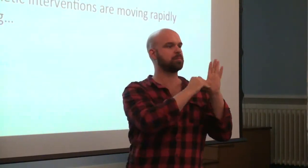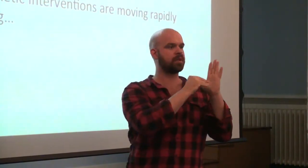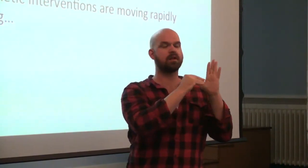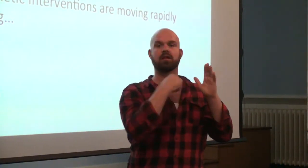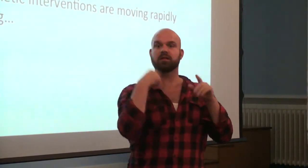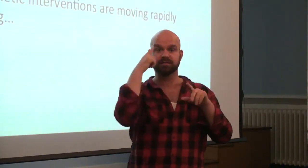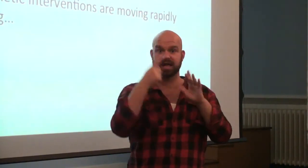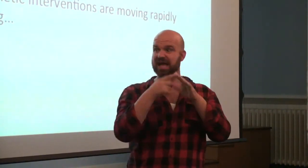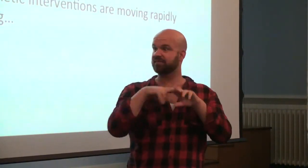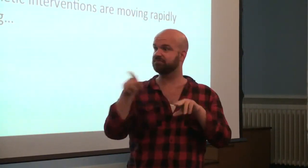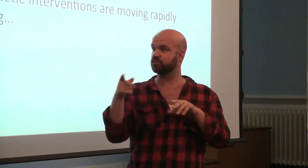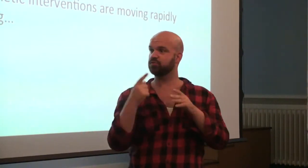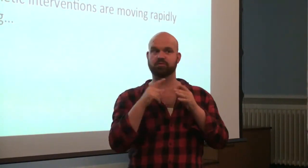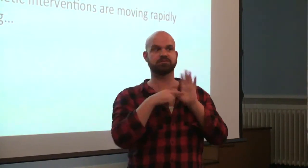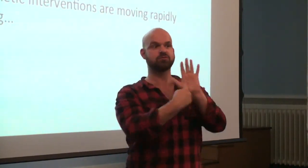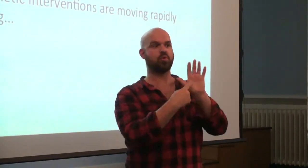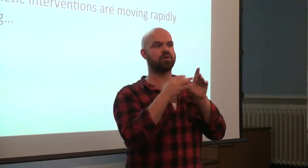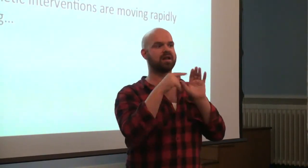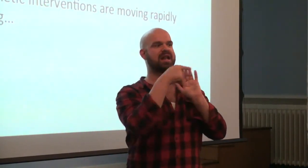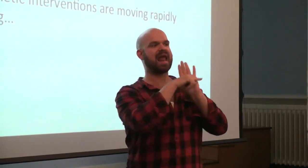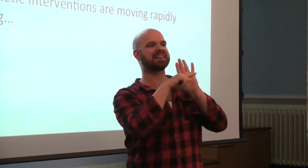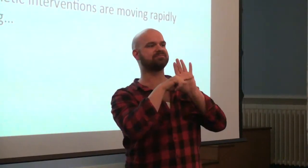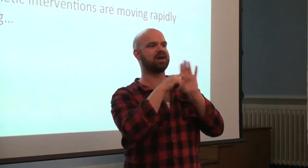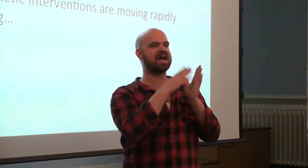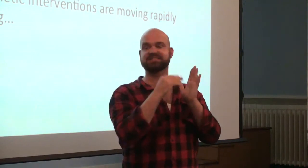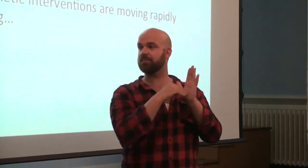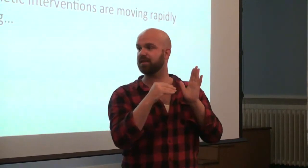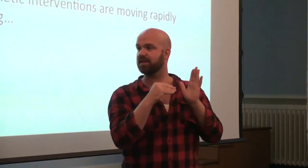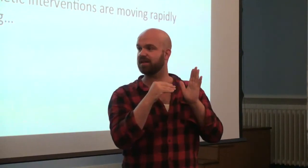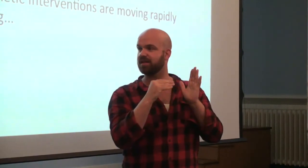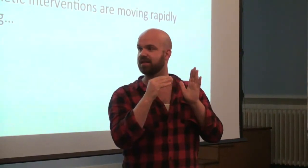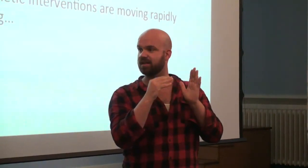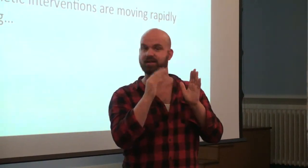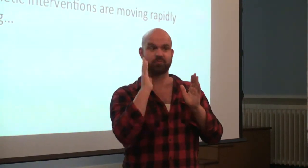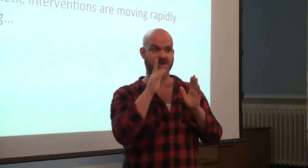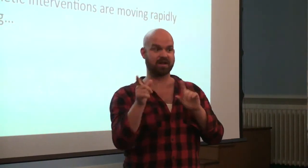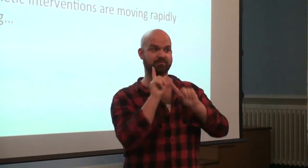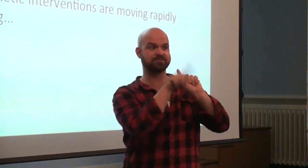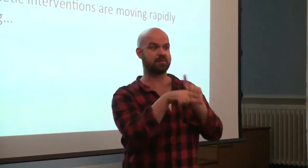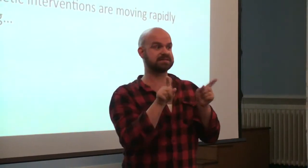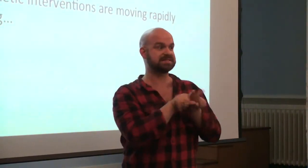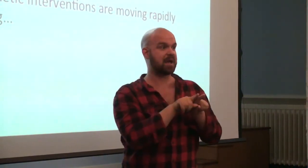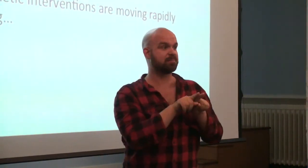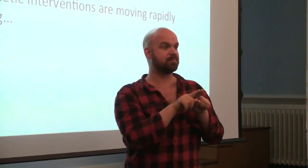They were all positive examples of the deaf community and its culture. I'm just wondering if you had shown any video